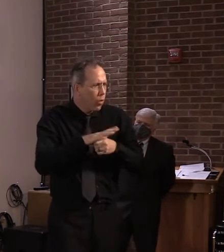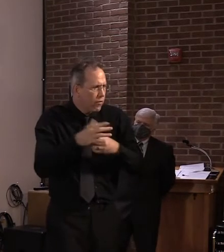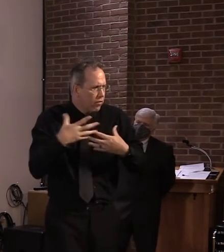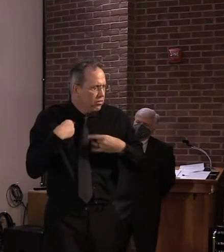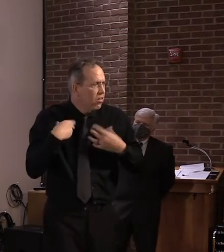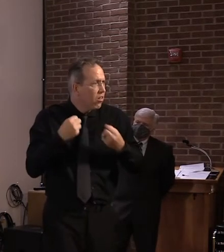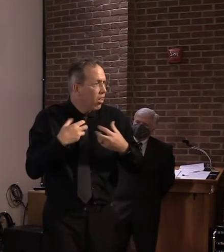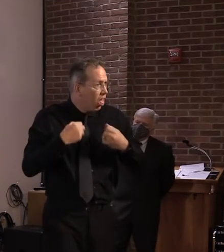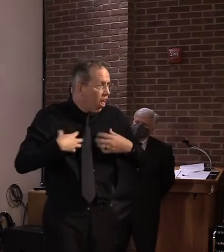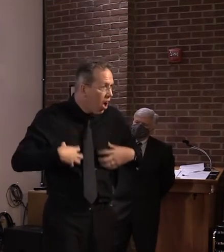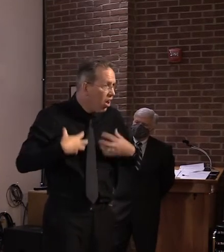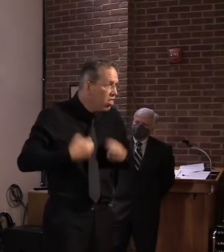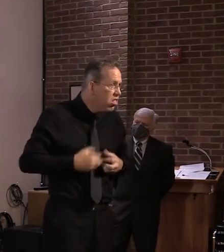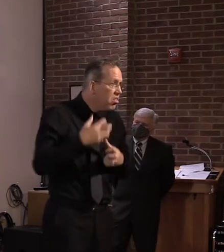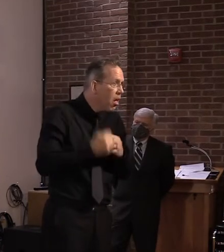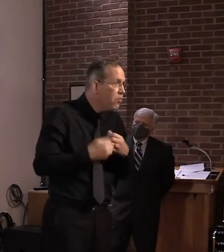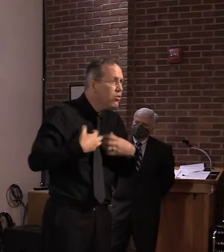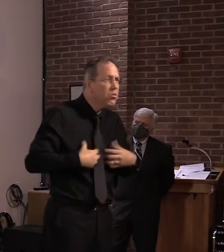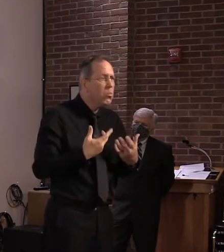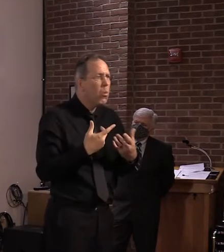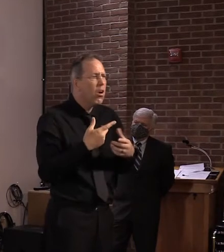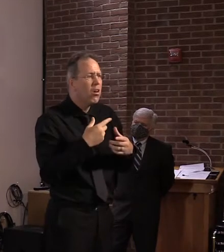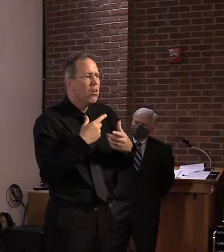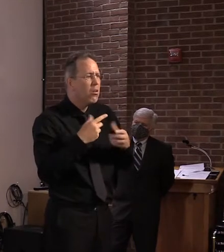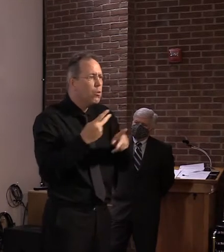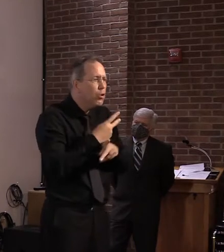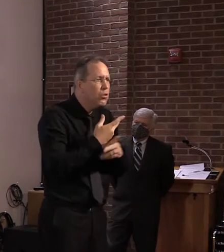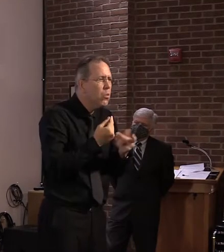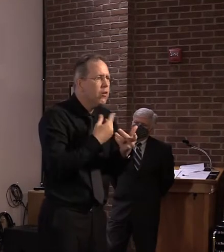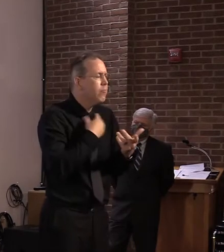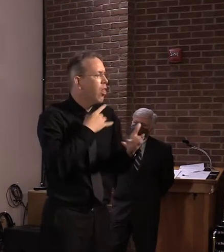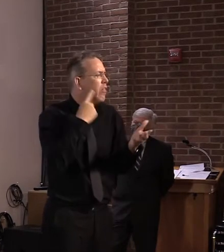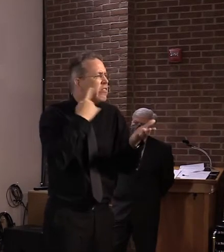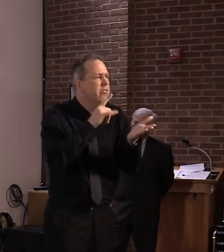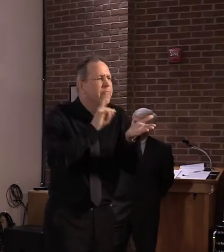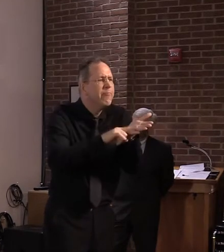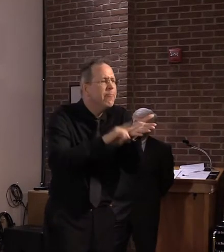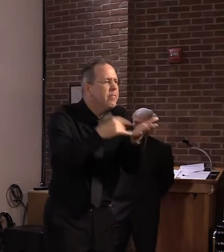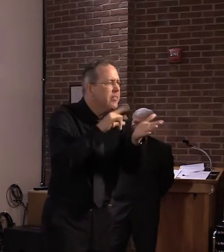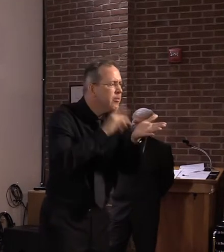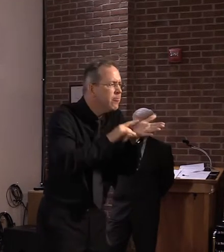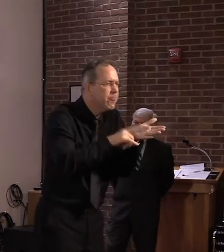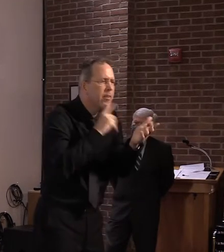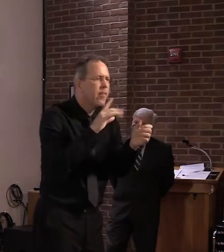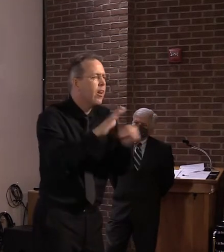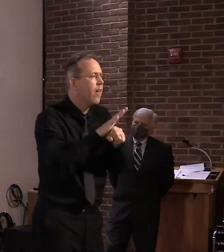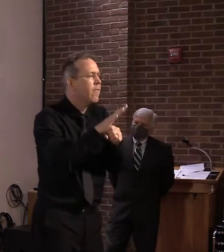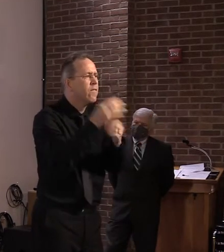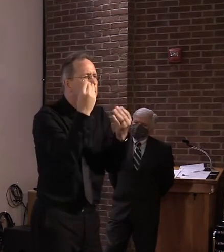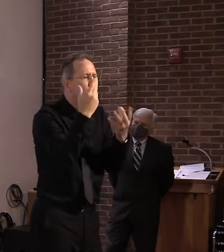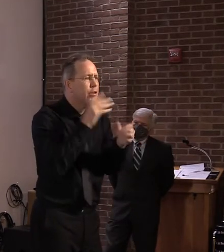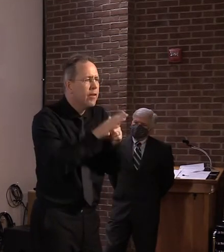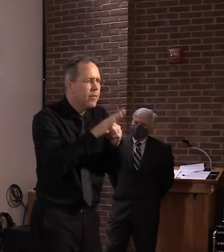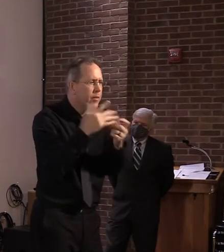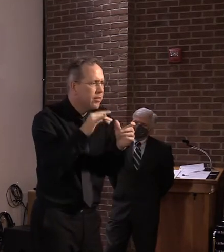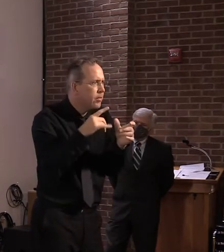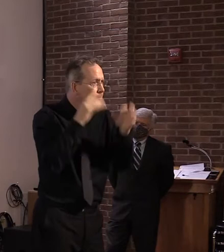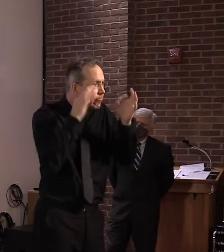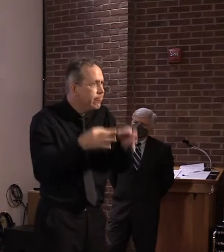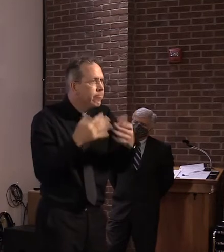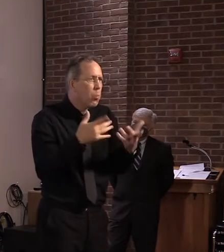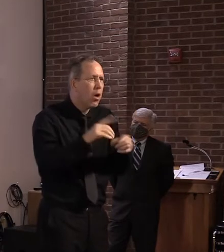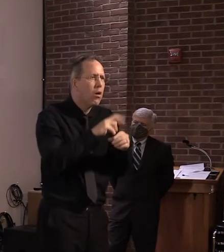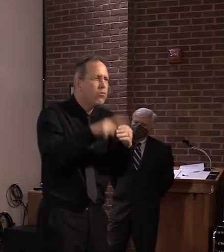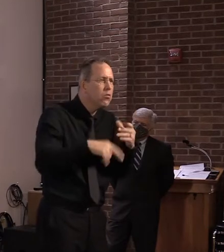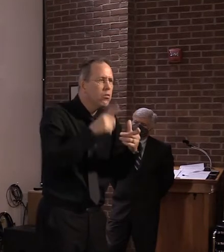The fact is we just don't have that much knowledge at this point in time. I've heard, you know, only anecdotal reports